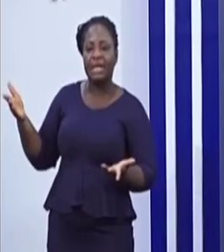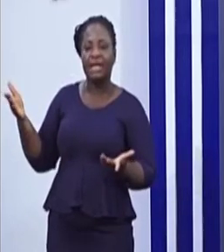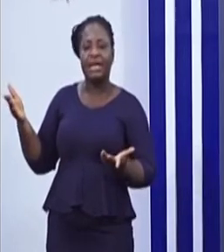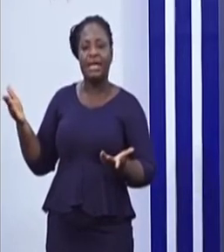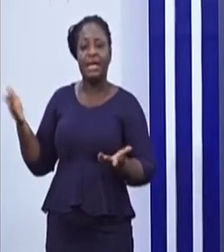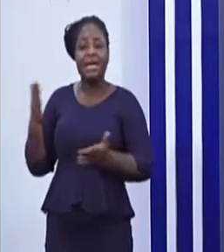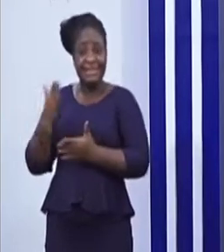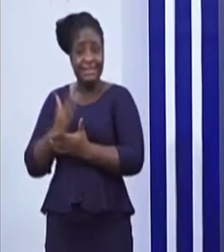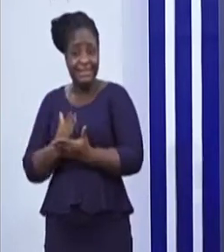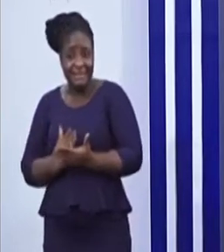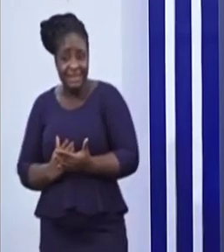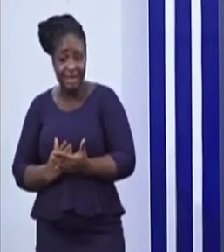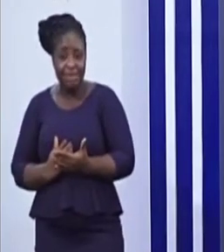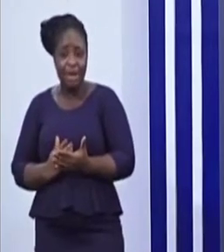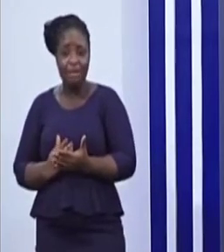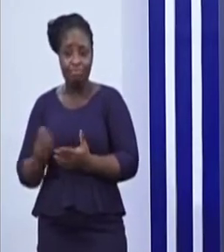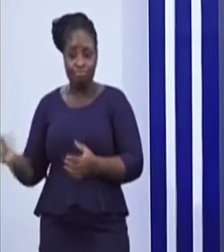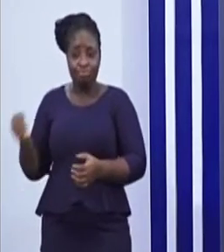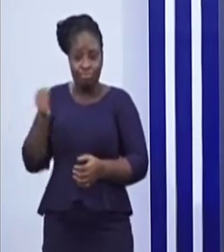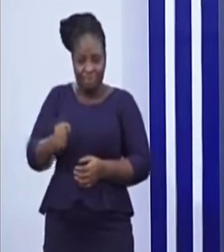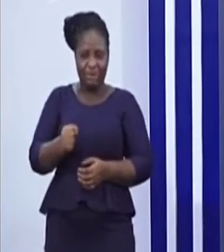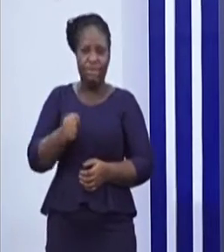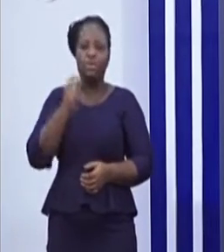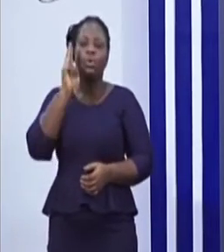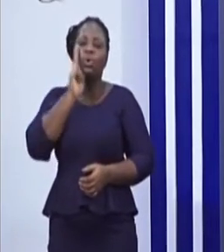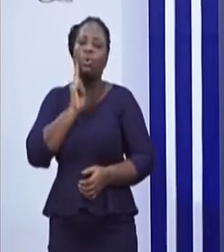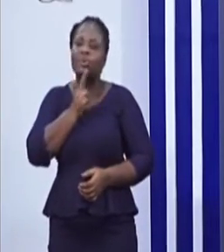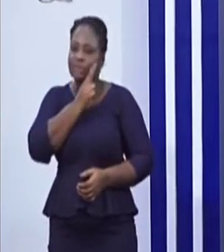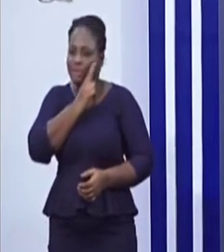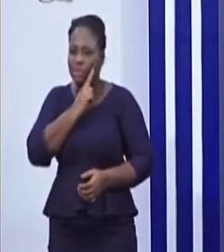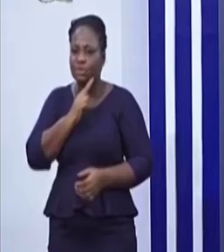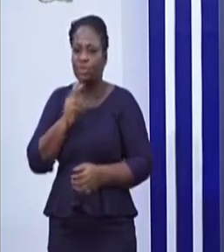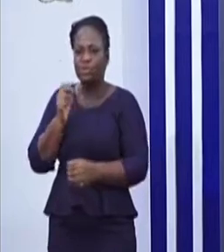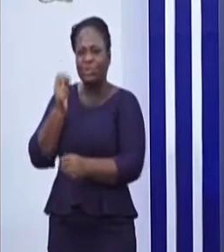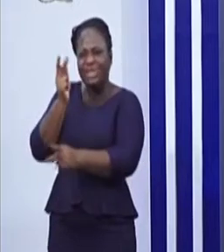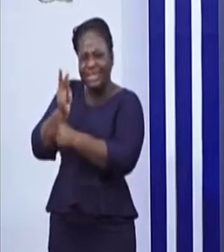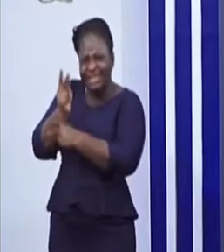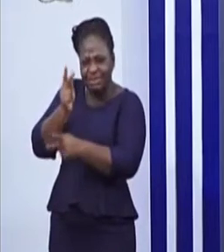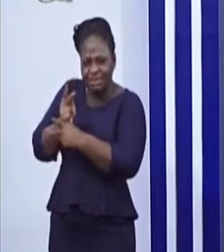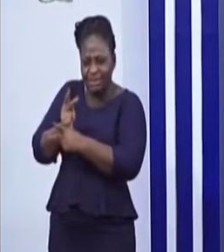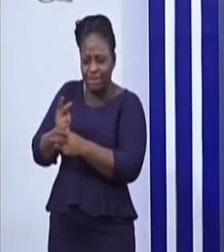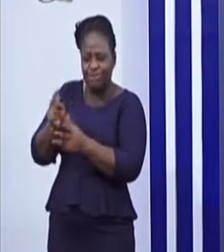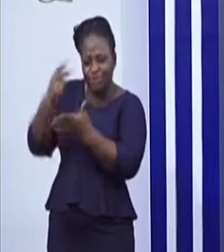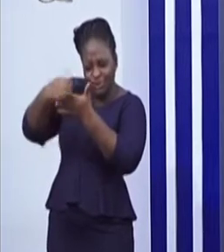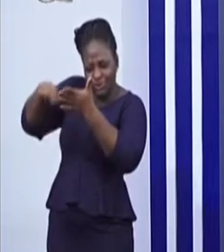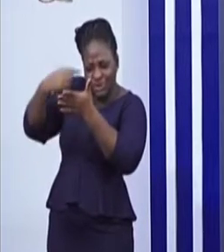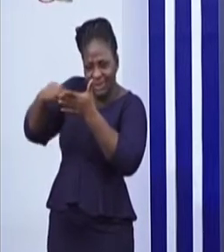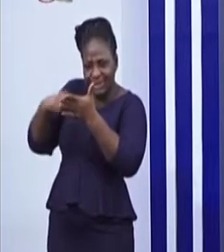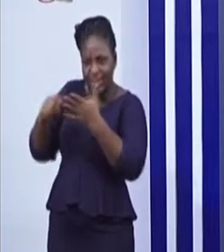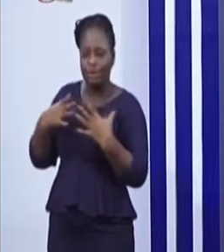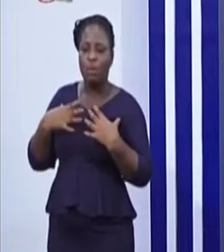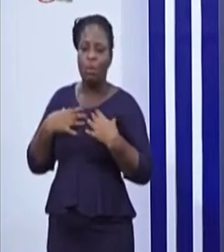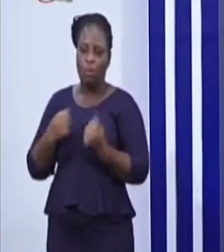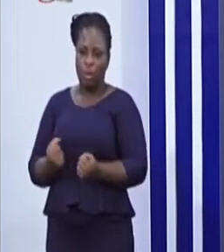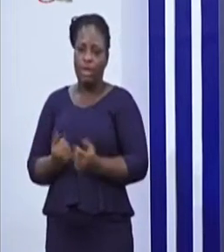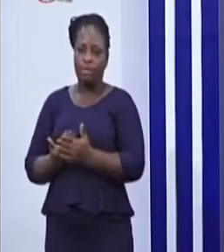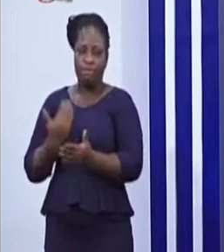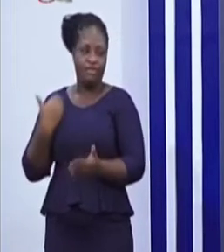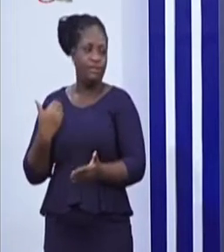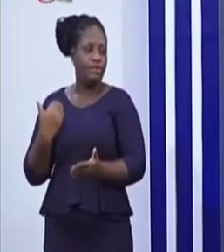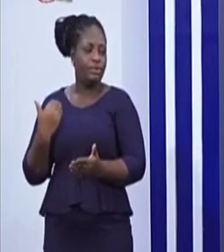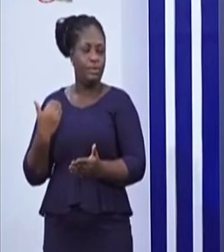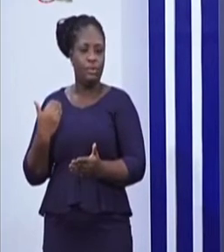Koforidua. Some have been put in hotels to take them out of the places that they are in, to